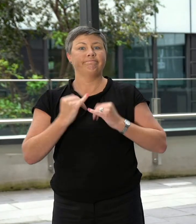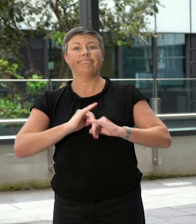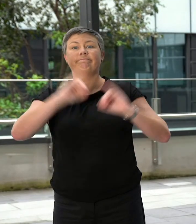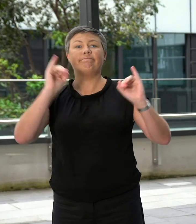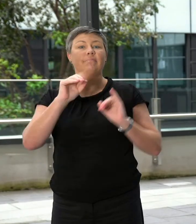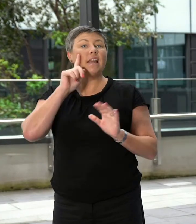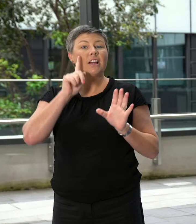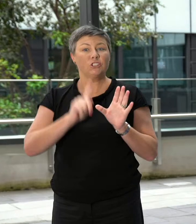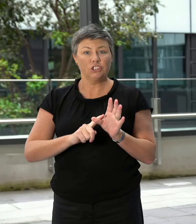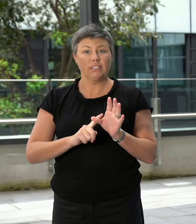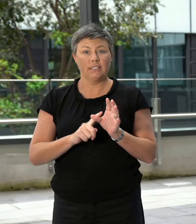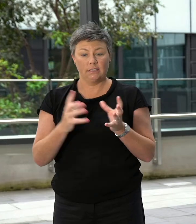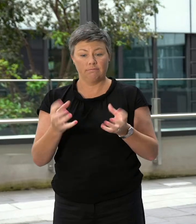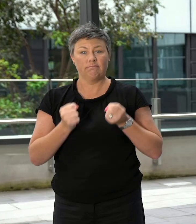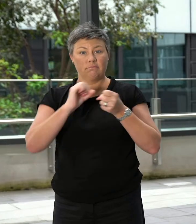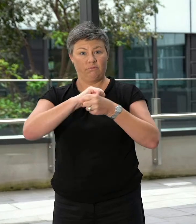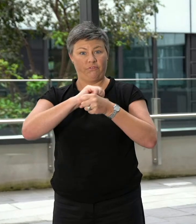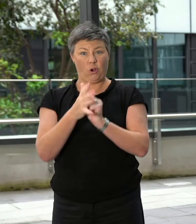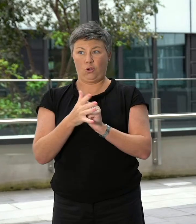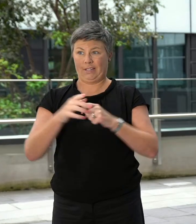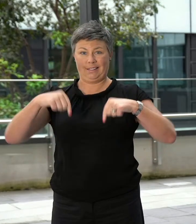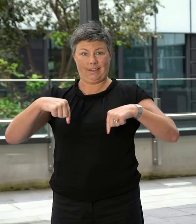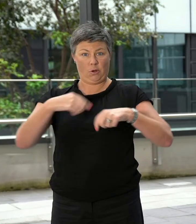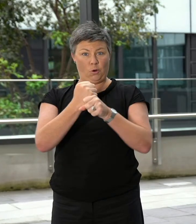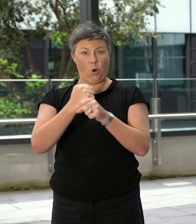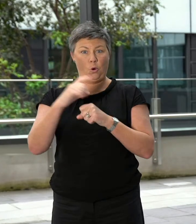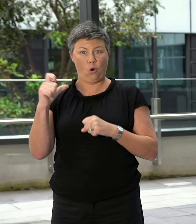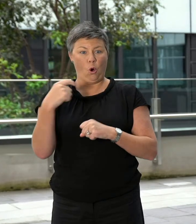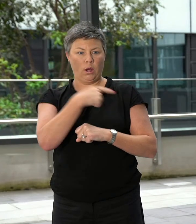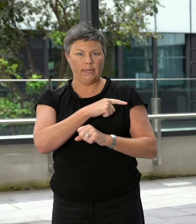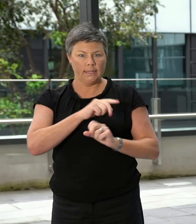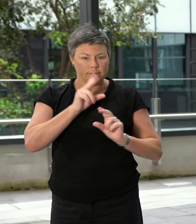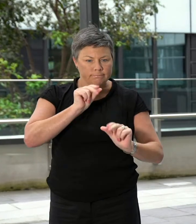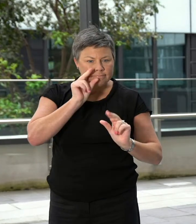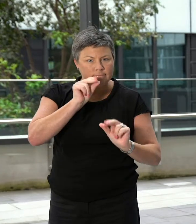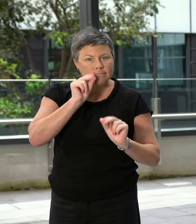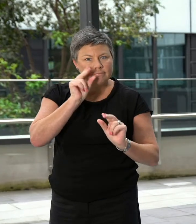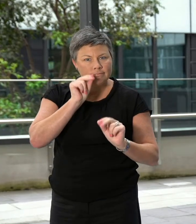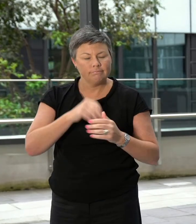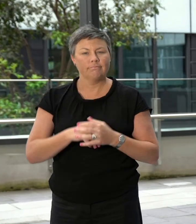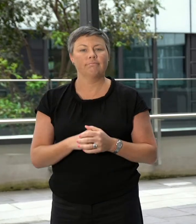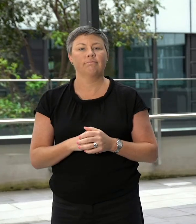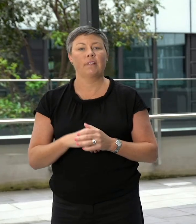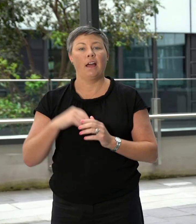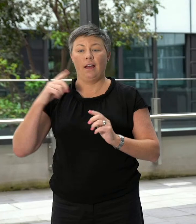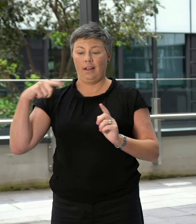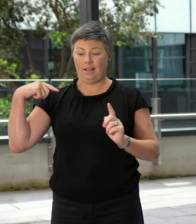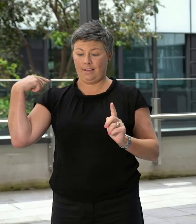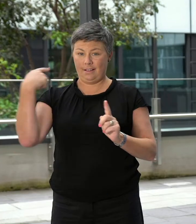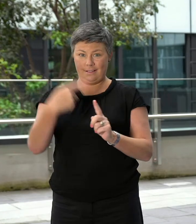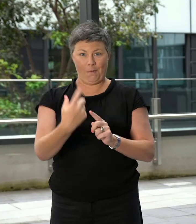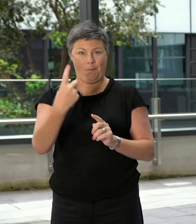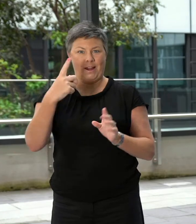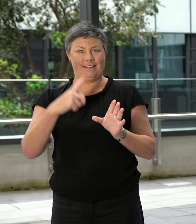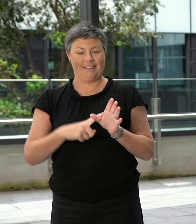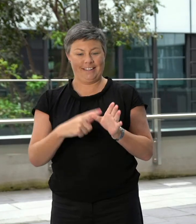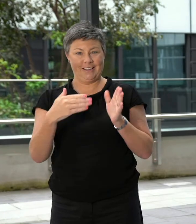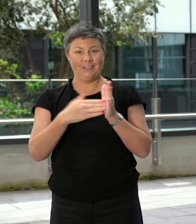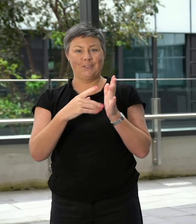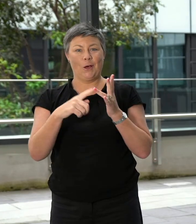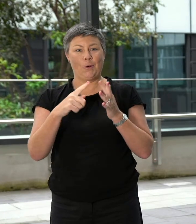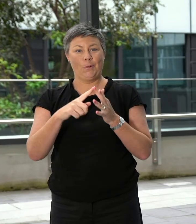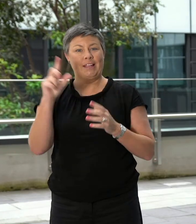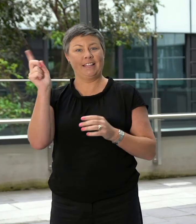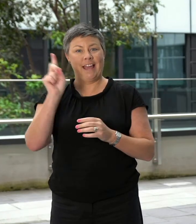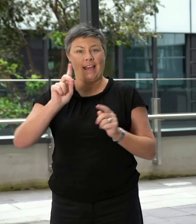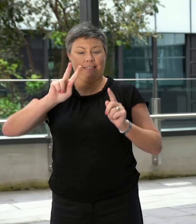year ago. And how far we've come in a year. So today Zoe received her 2nd vaccine. We hope over the next